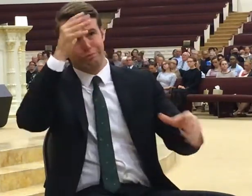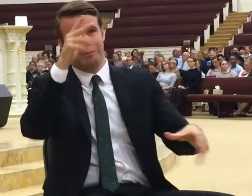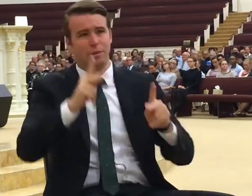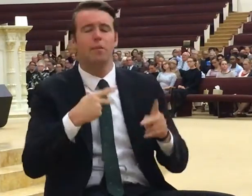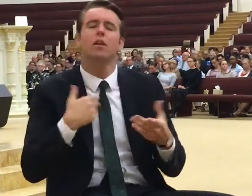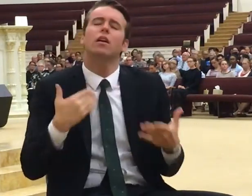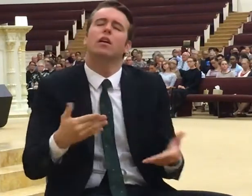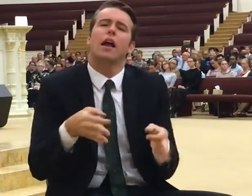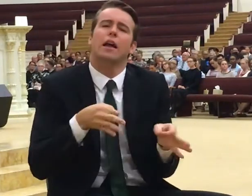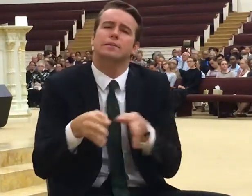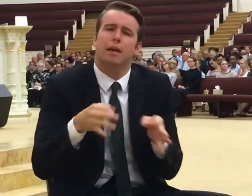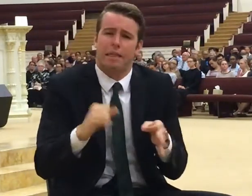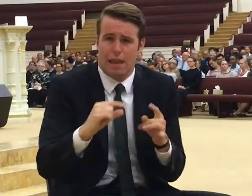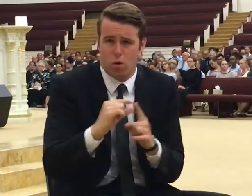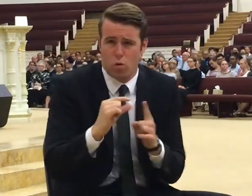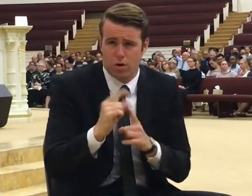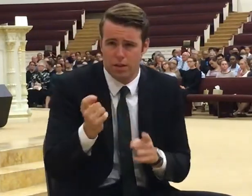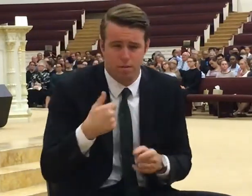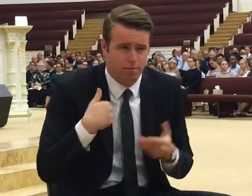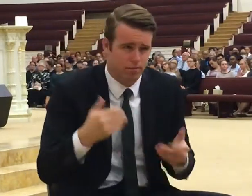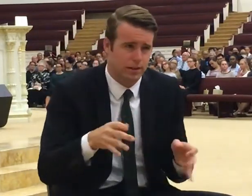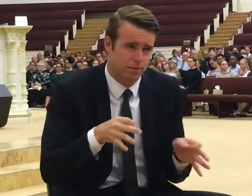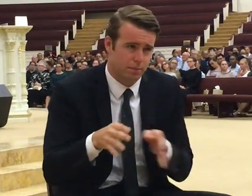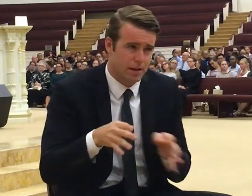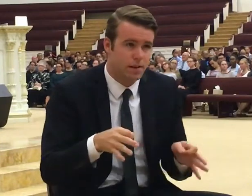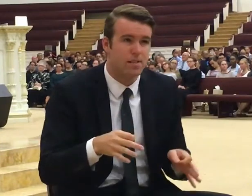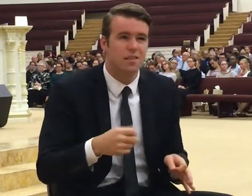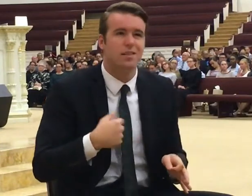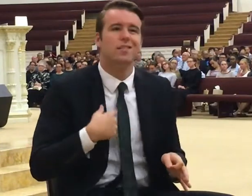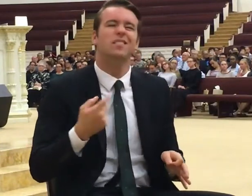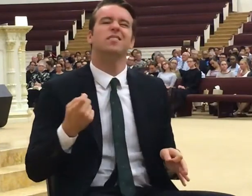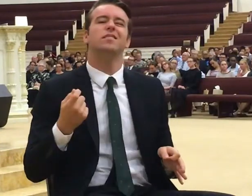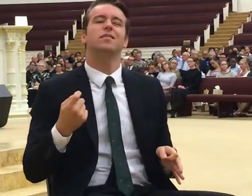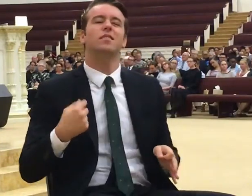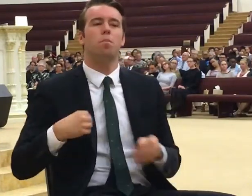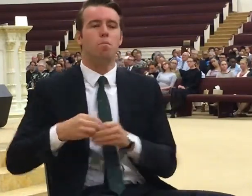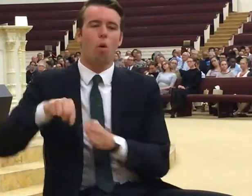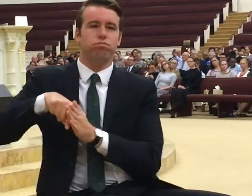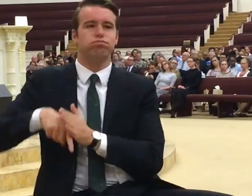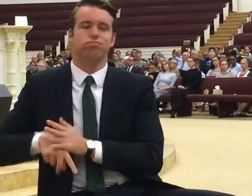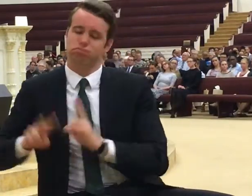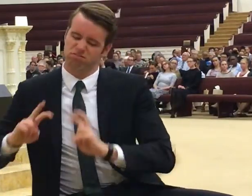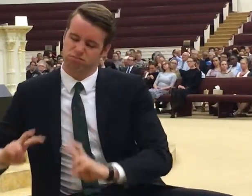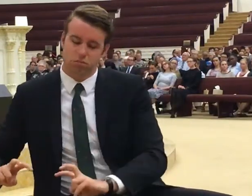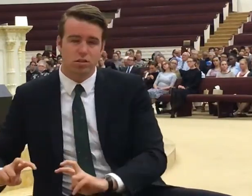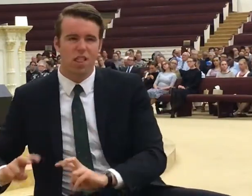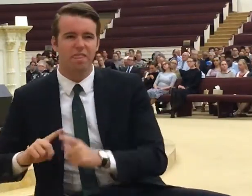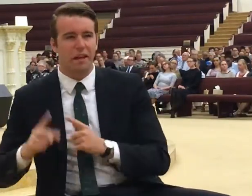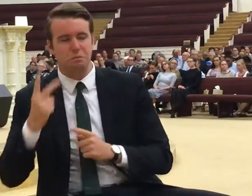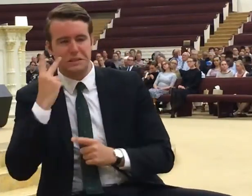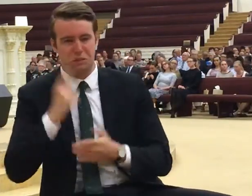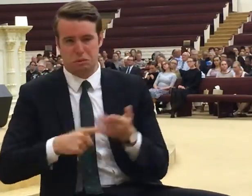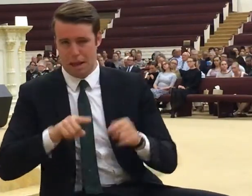let me just break it down a little bit. As they say, can I kick this for a minute? Let's just see where this